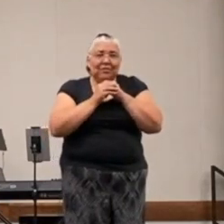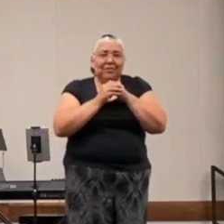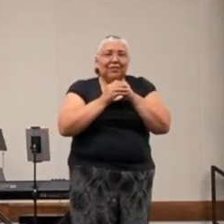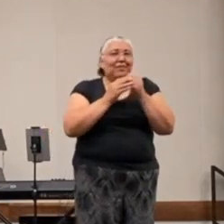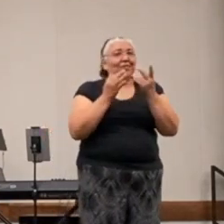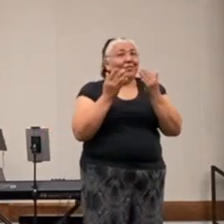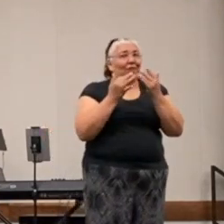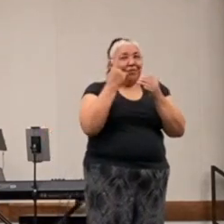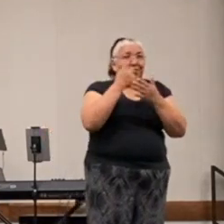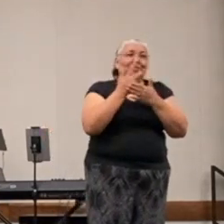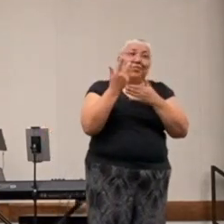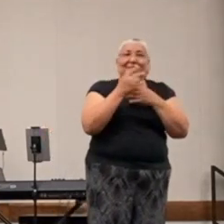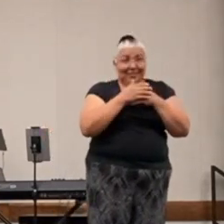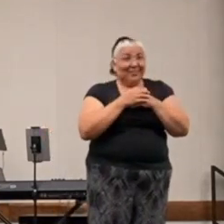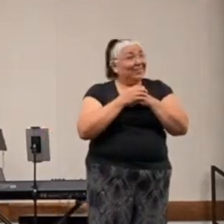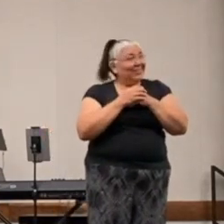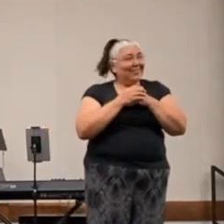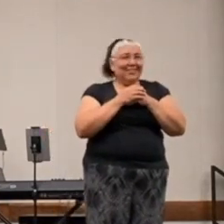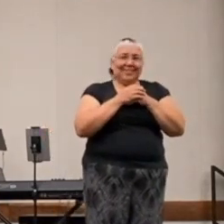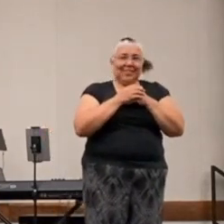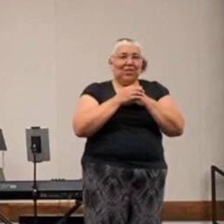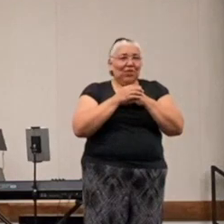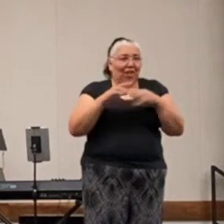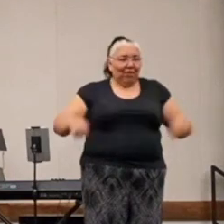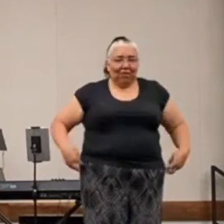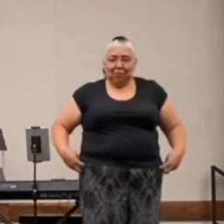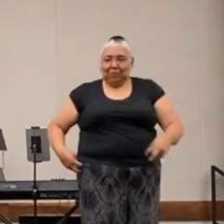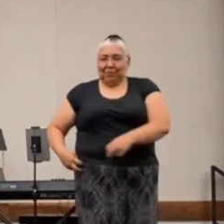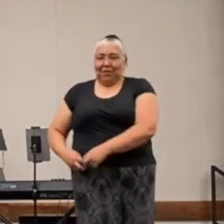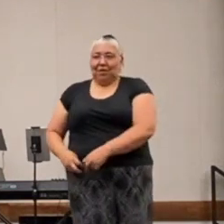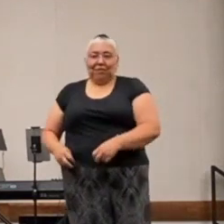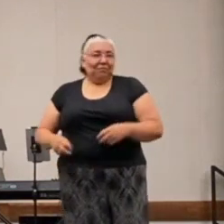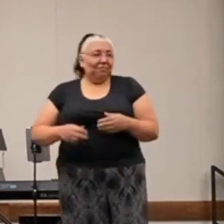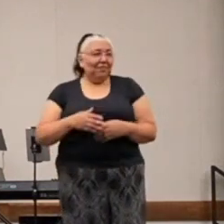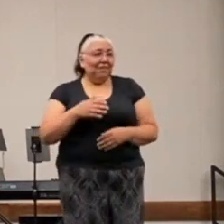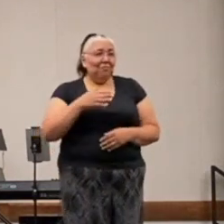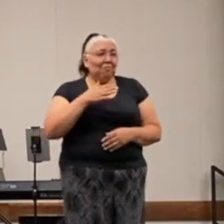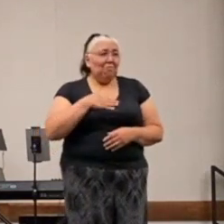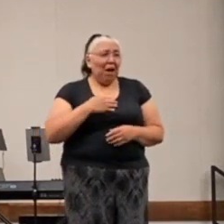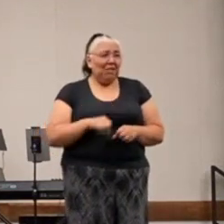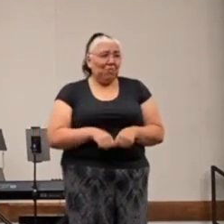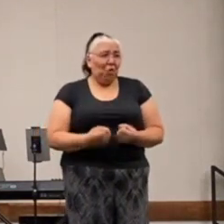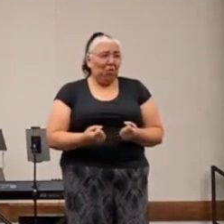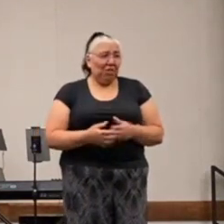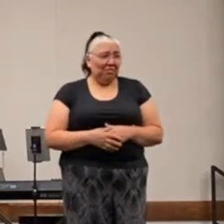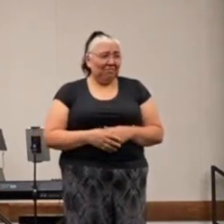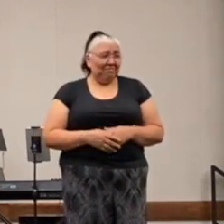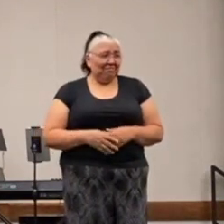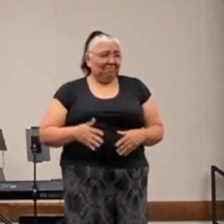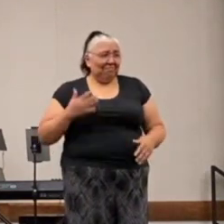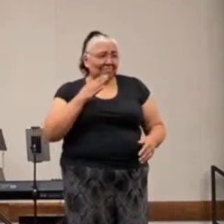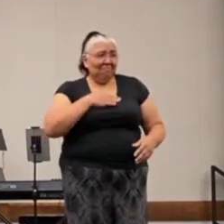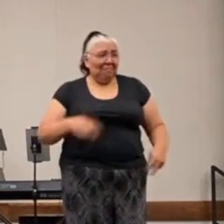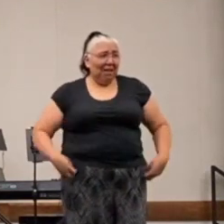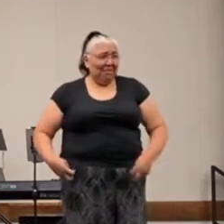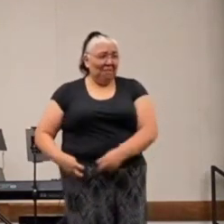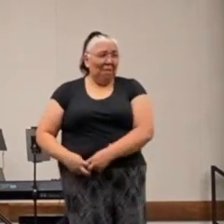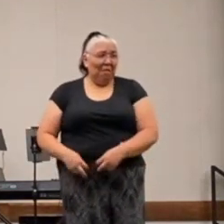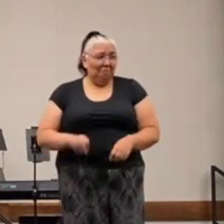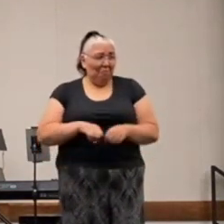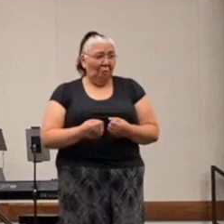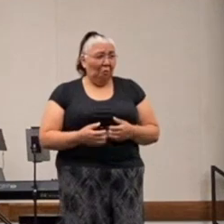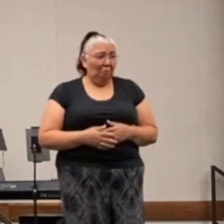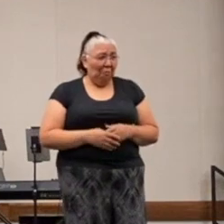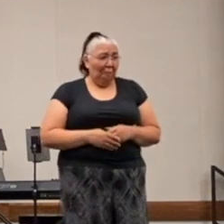for 3 weeks. You're going to have to put your seatbelts on. Alright? Verse 7 says, do not misuse the name of